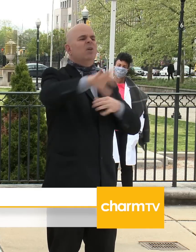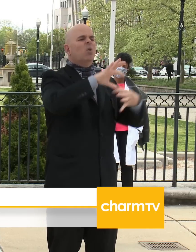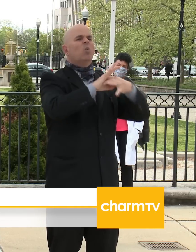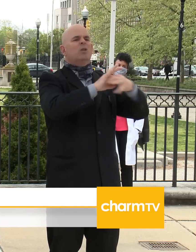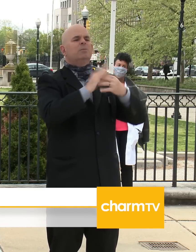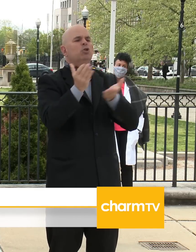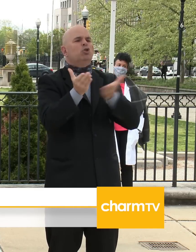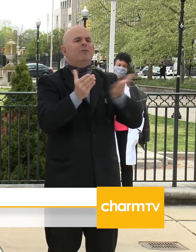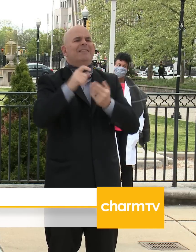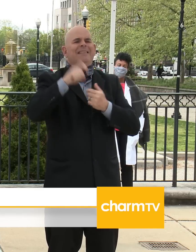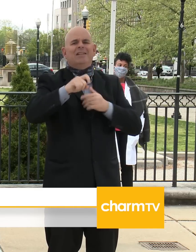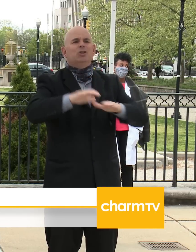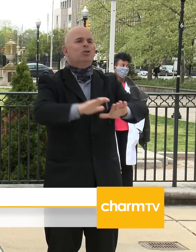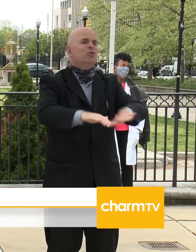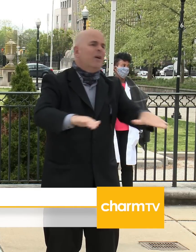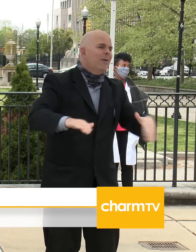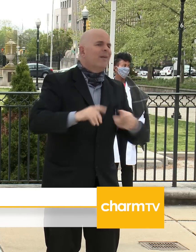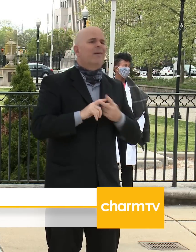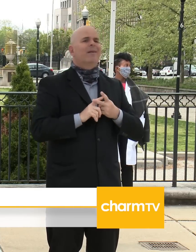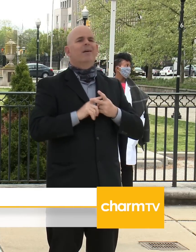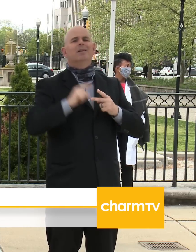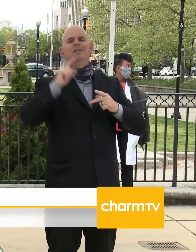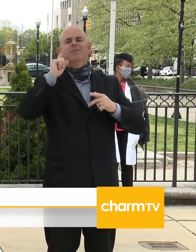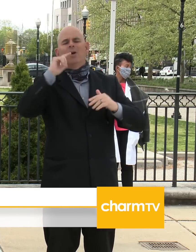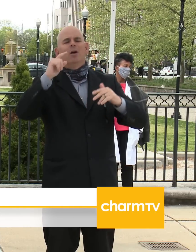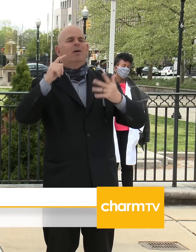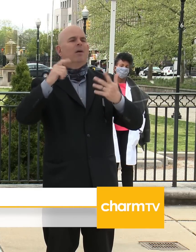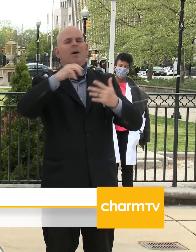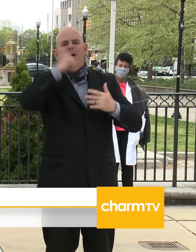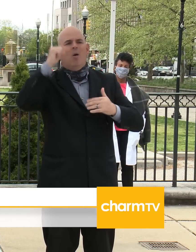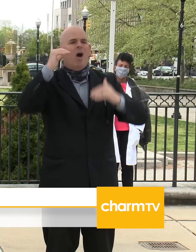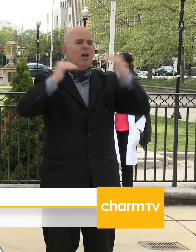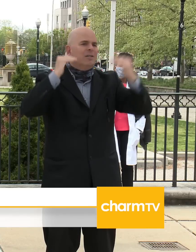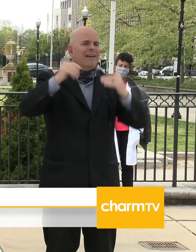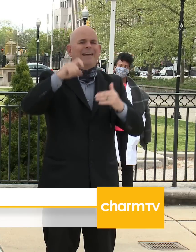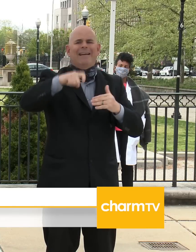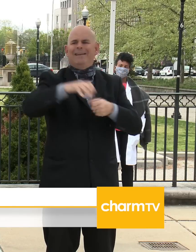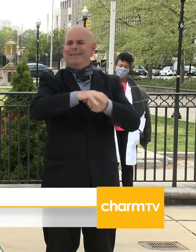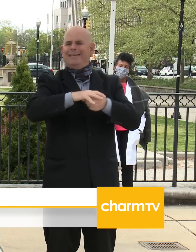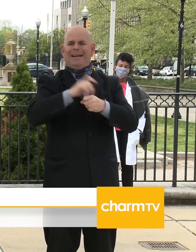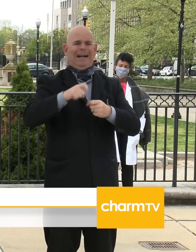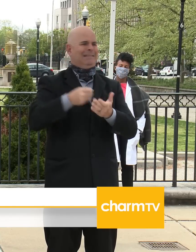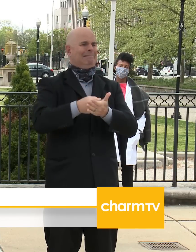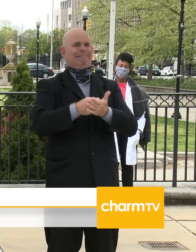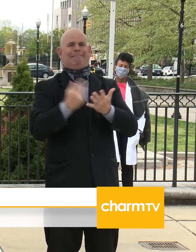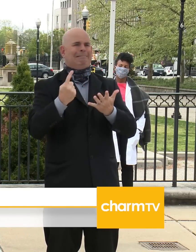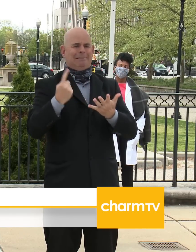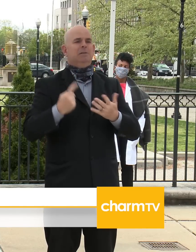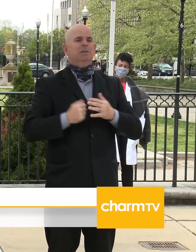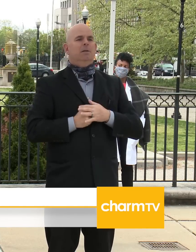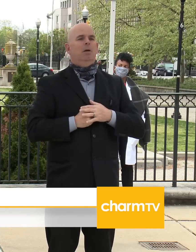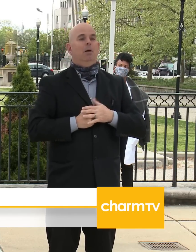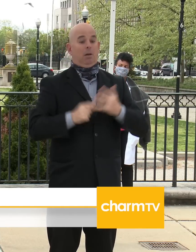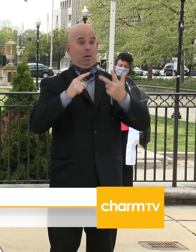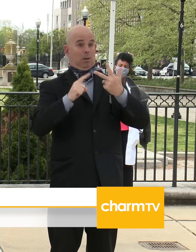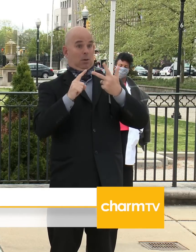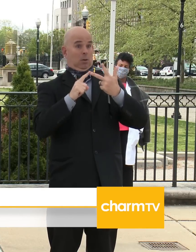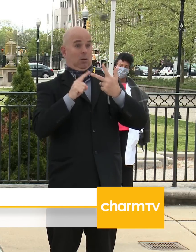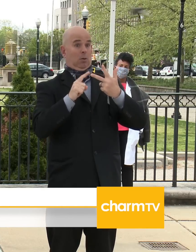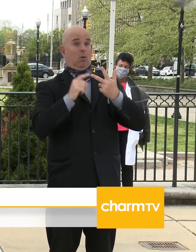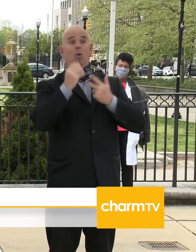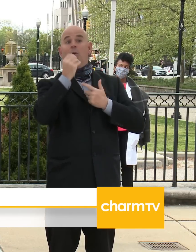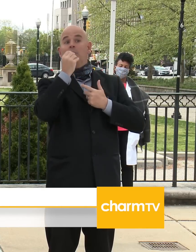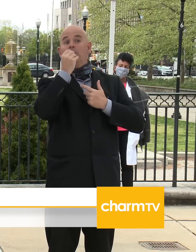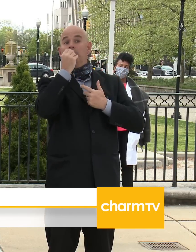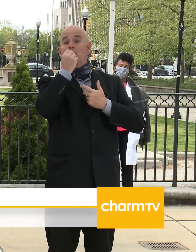in high-need neighborhoods. Third, food retail. Our food retail efforts are